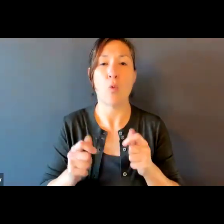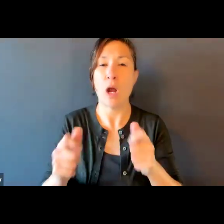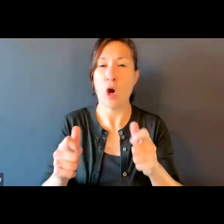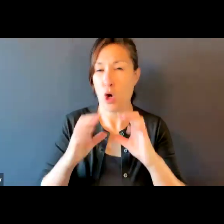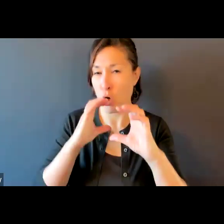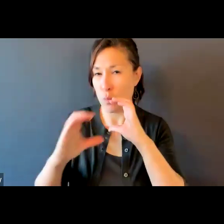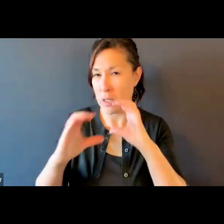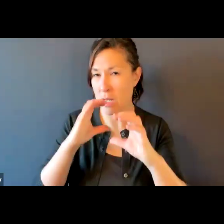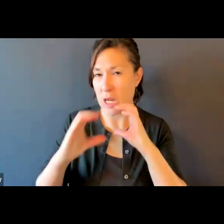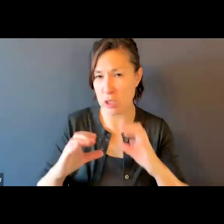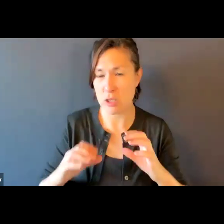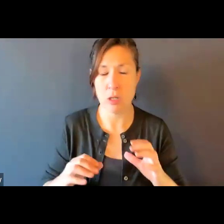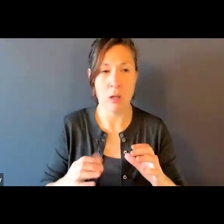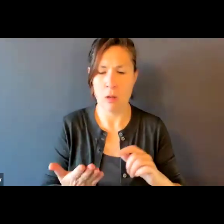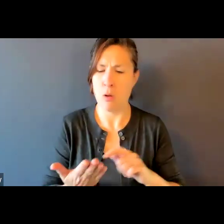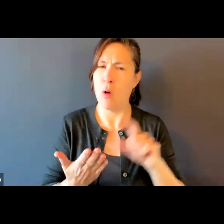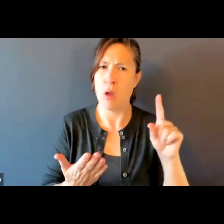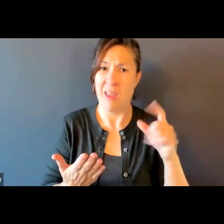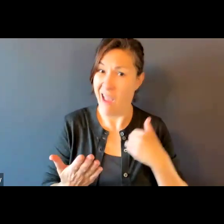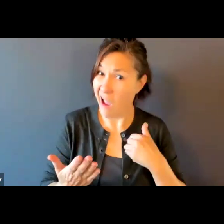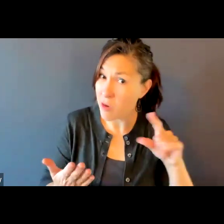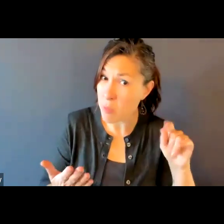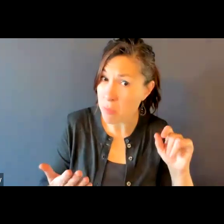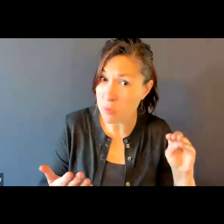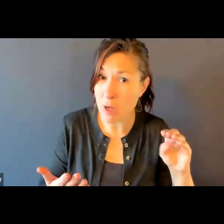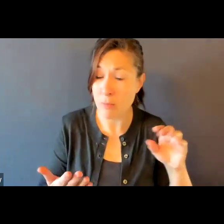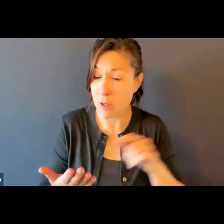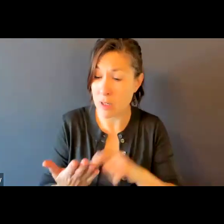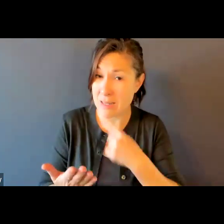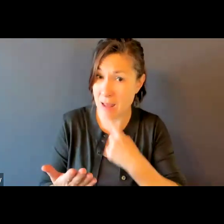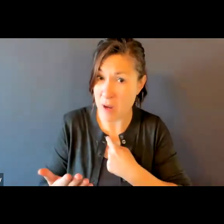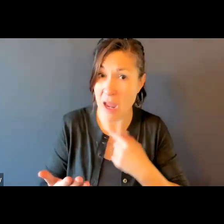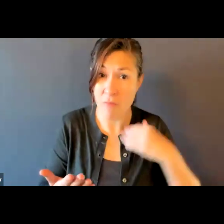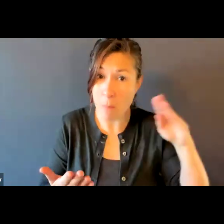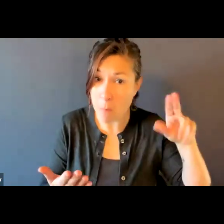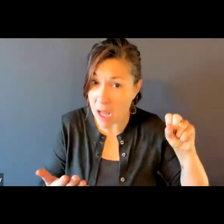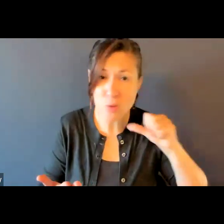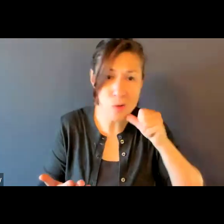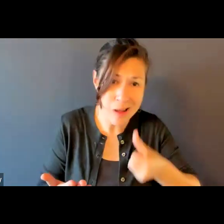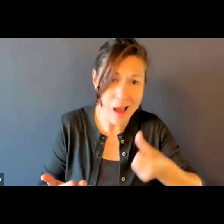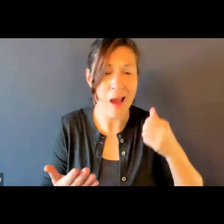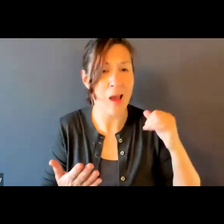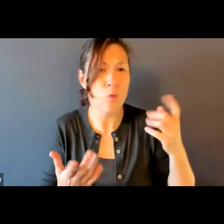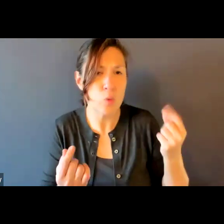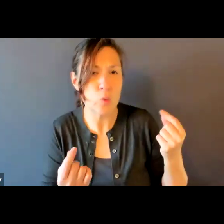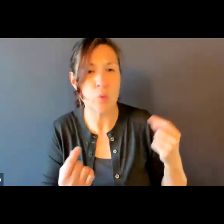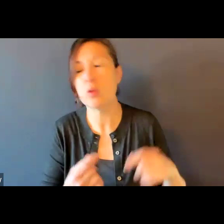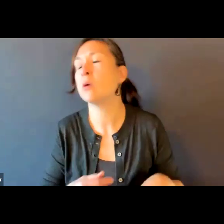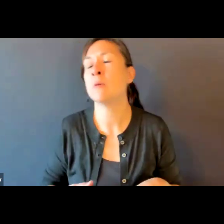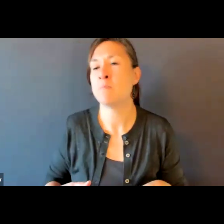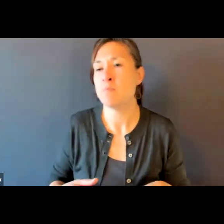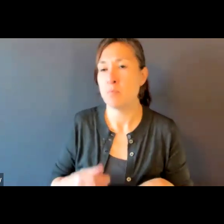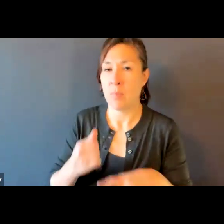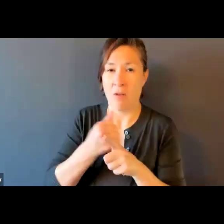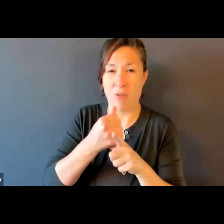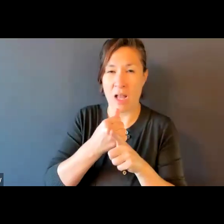to see where the bus is there a driver assigned, is the bus on the road? So that should help as well. Thank you very much. I know this issue